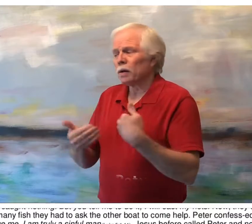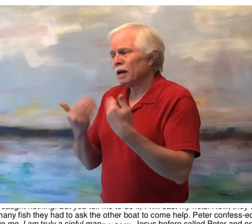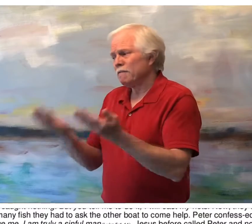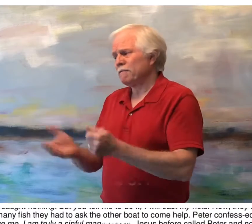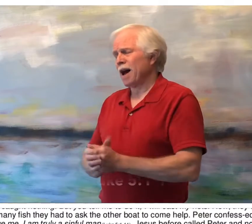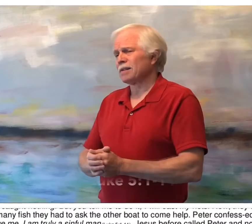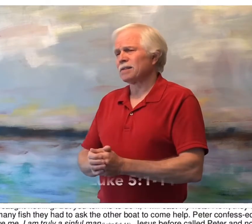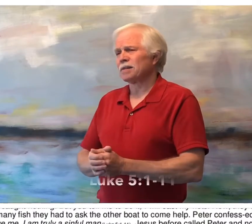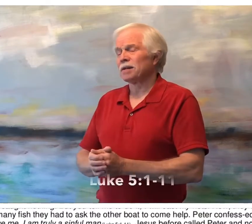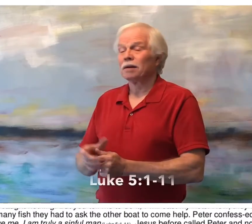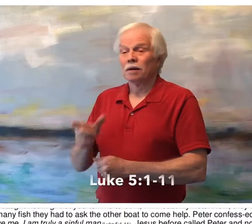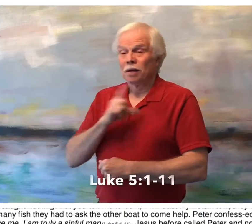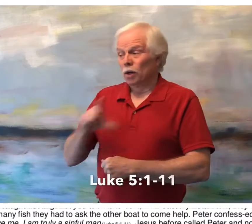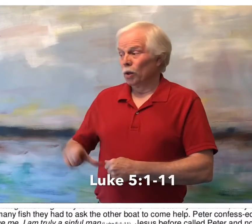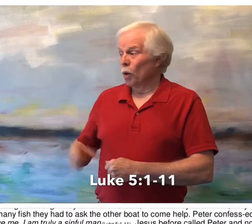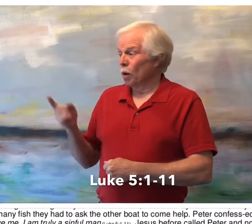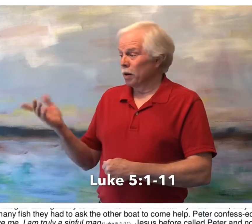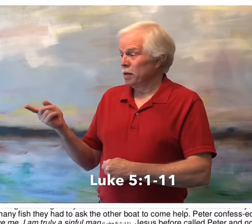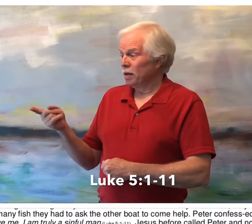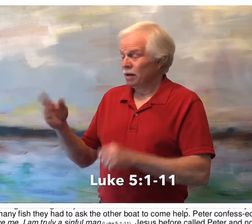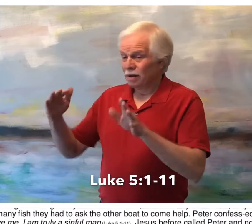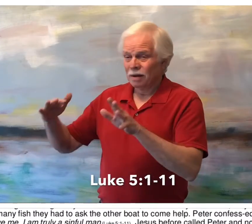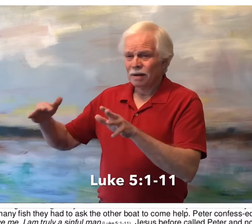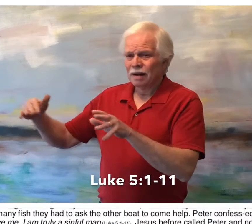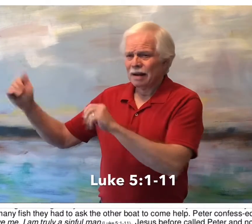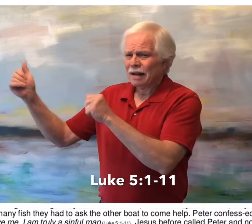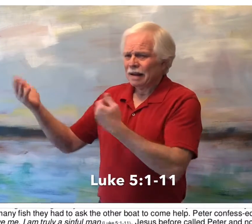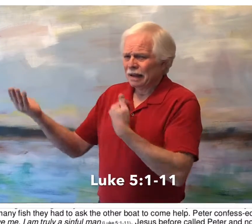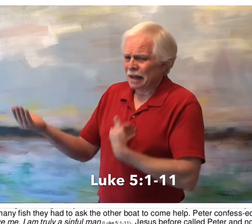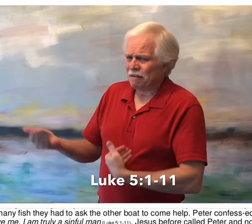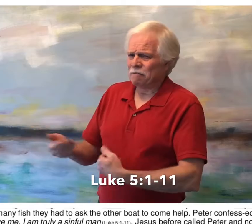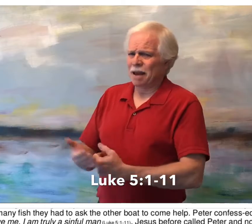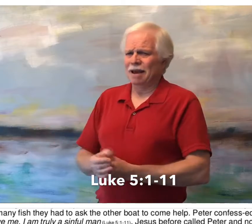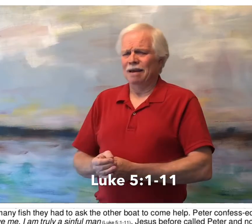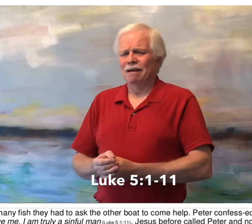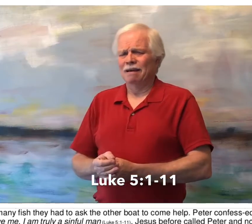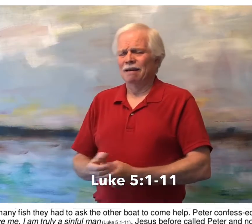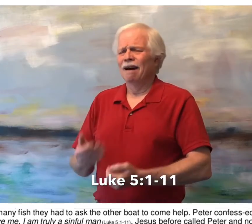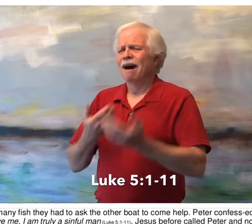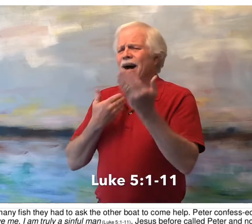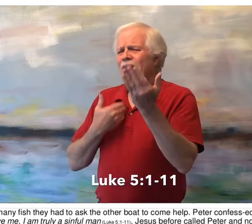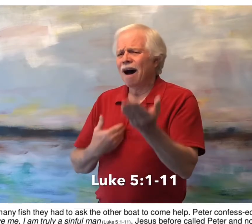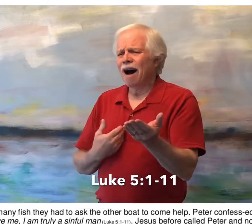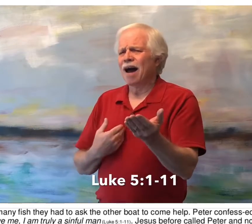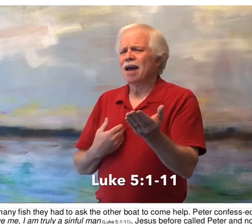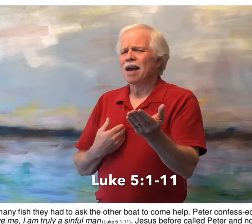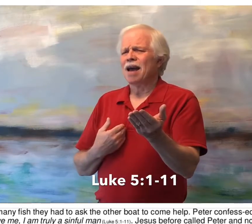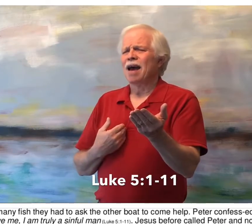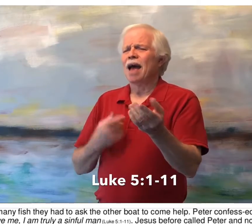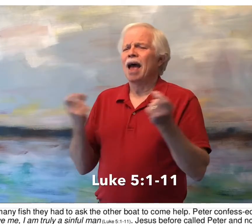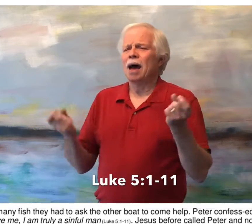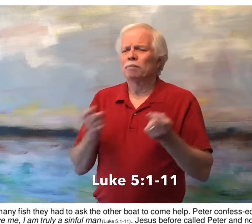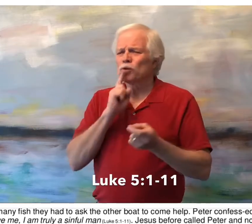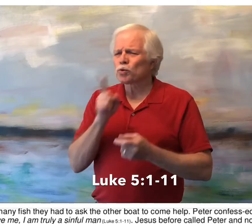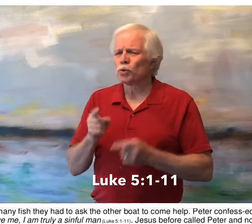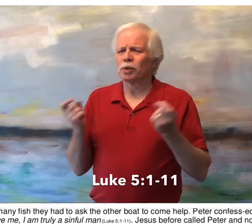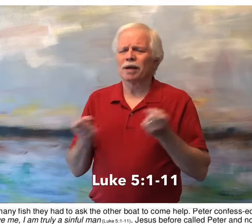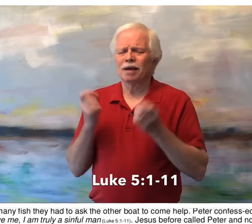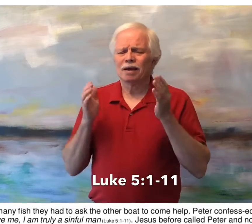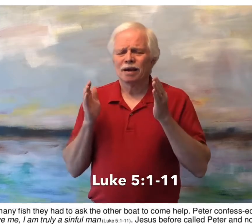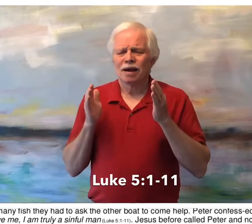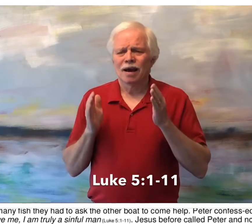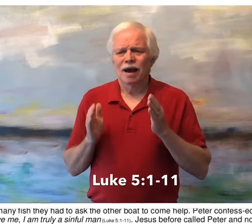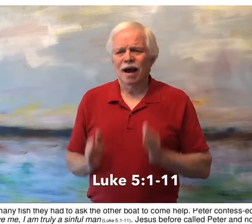Peter confessed, Lord, leave me. I am